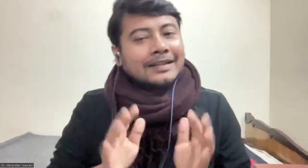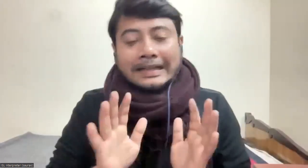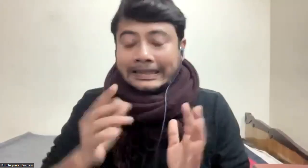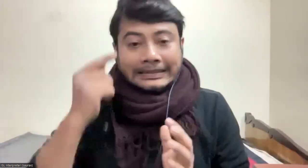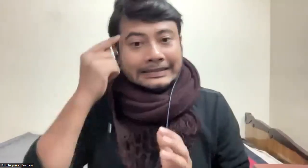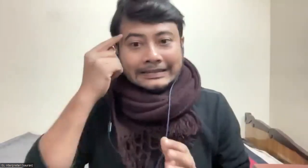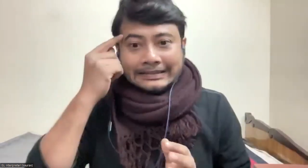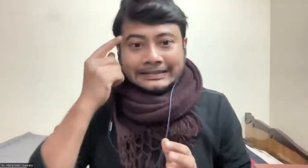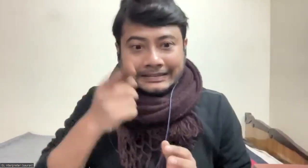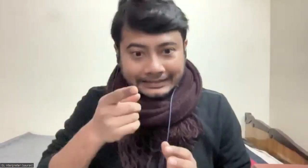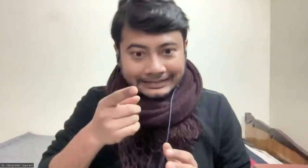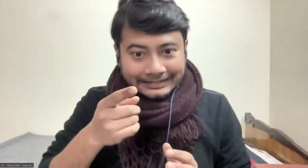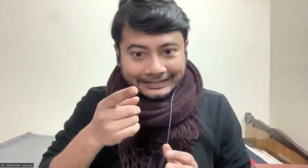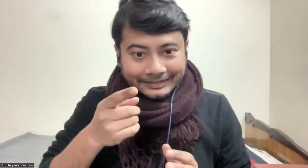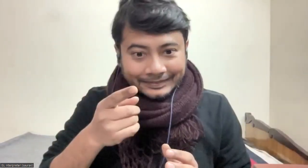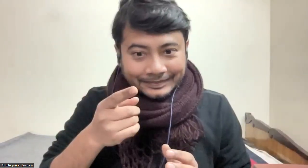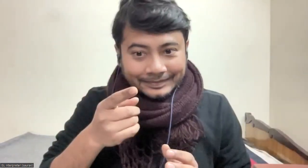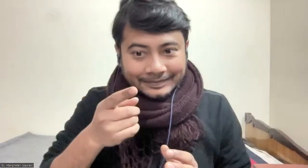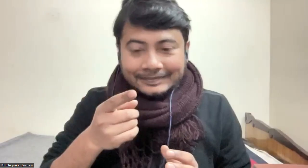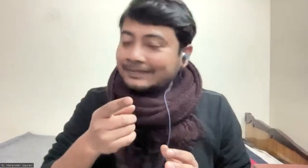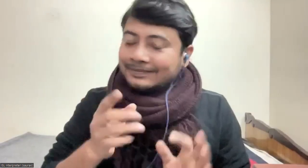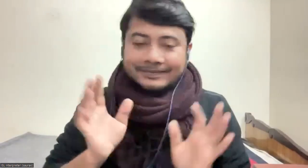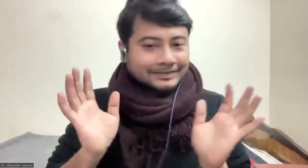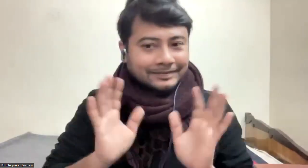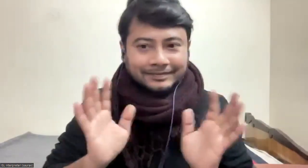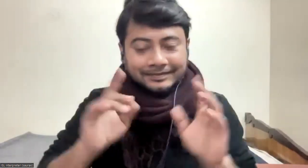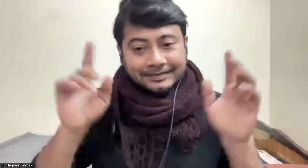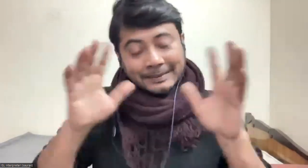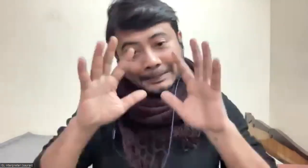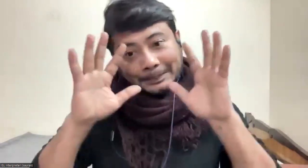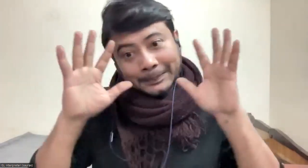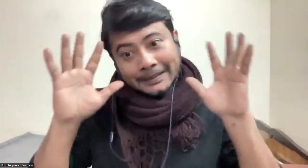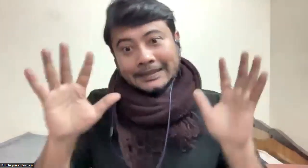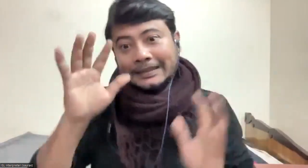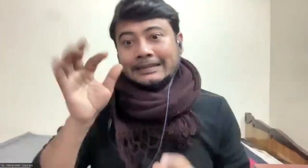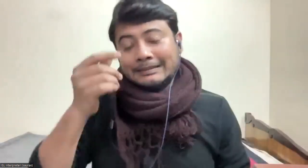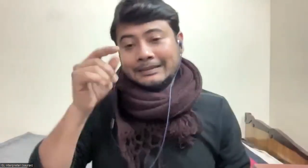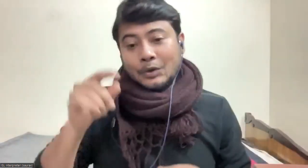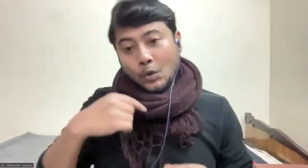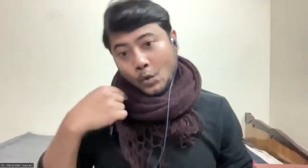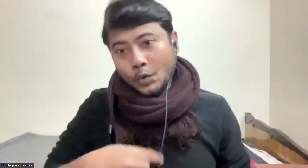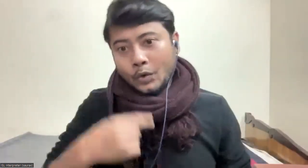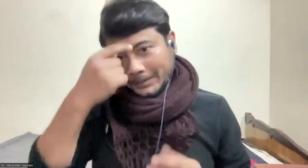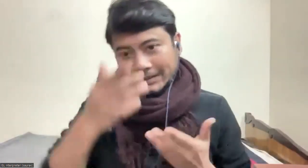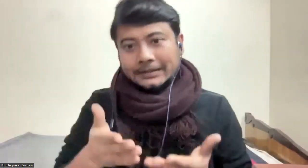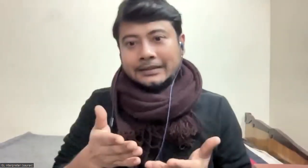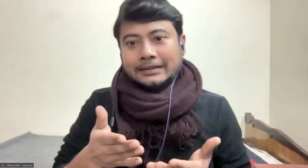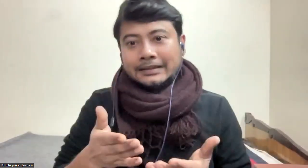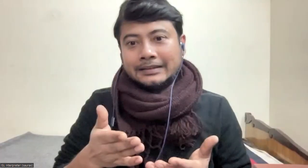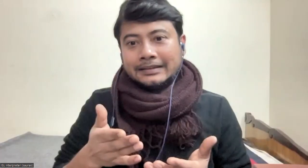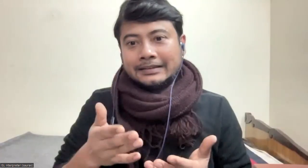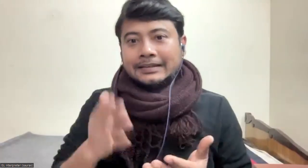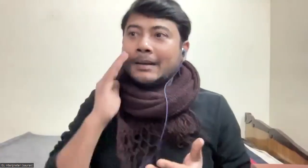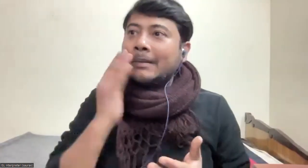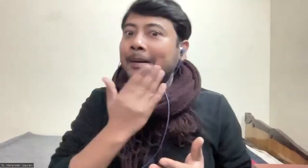You think that because of chanting, I will become free from my sins. That is very, very